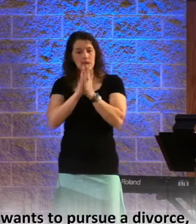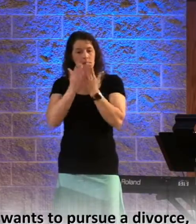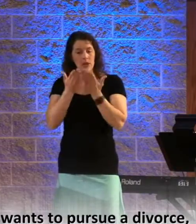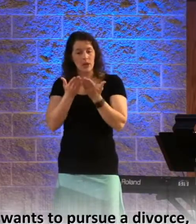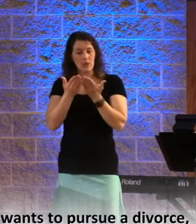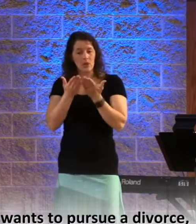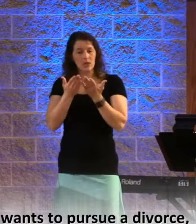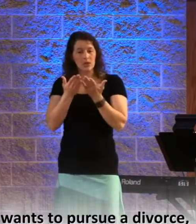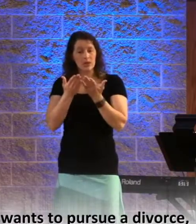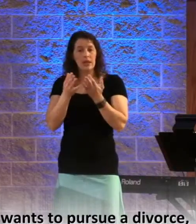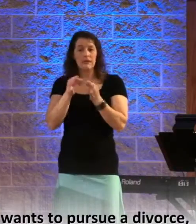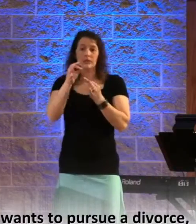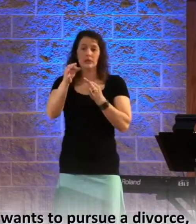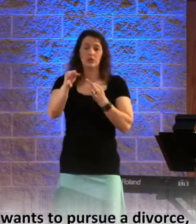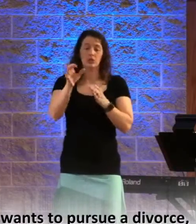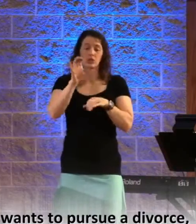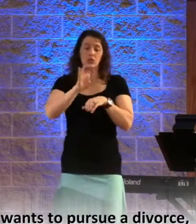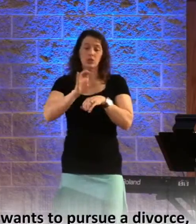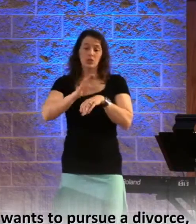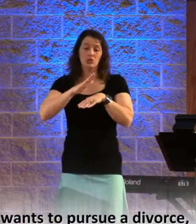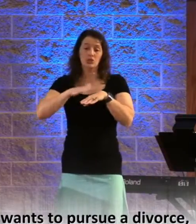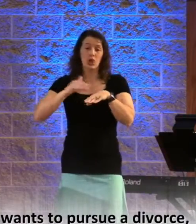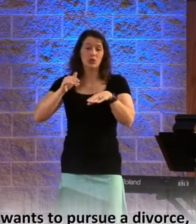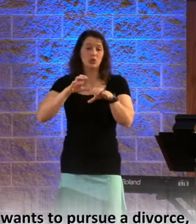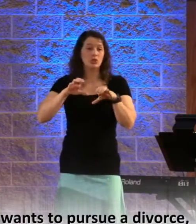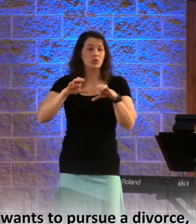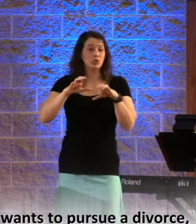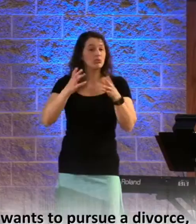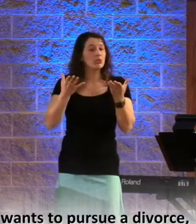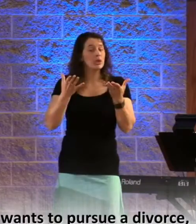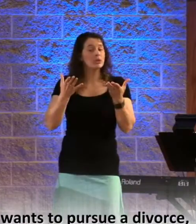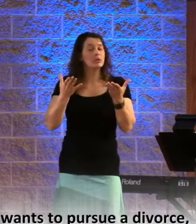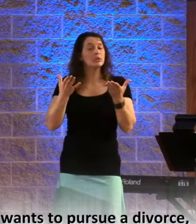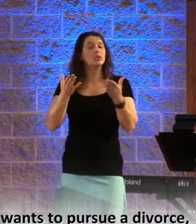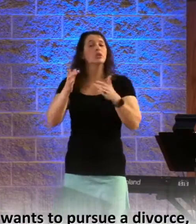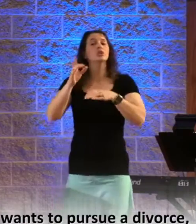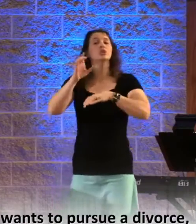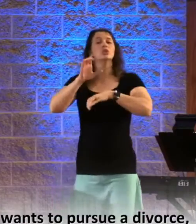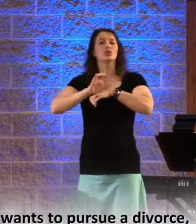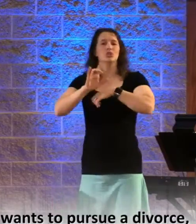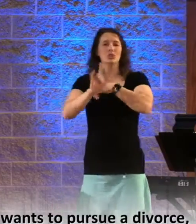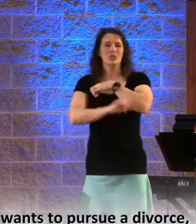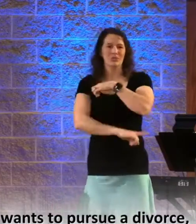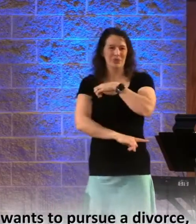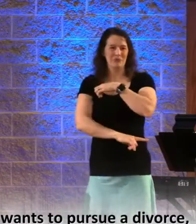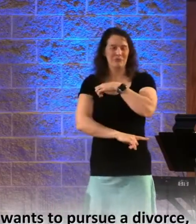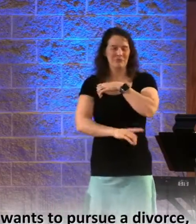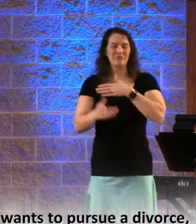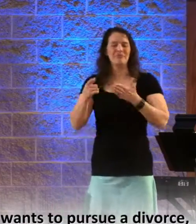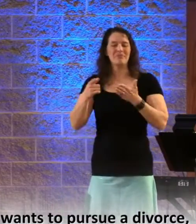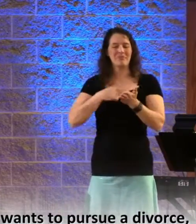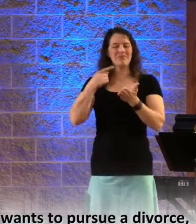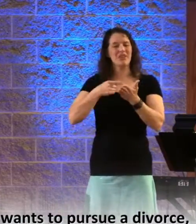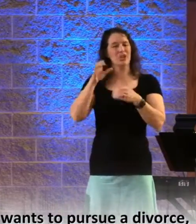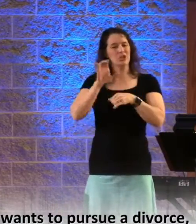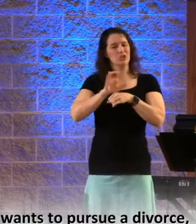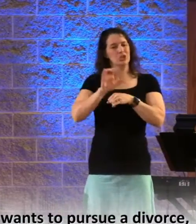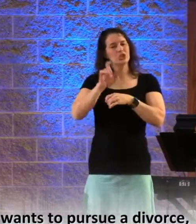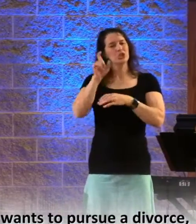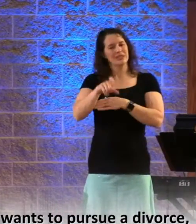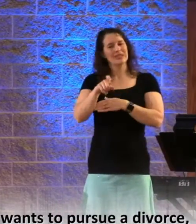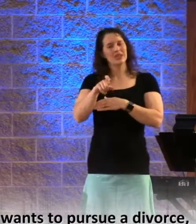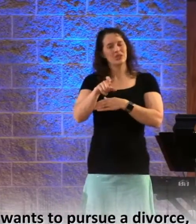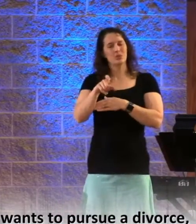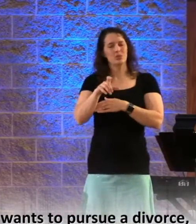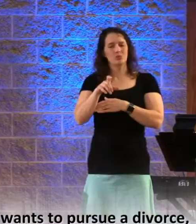is called upon to do something that is called church discipline. And sometimes churches need to step up to the plate. You ever heard of